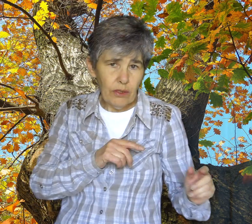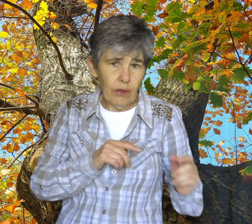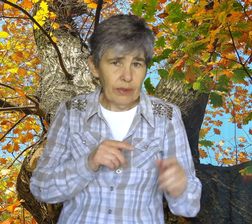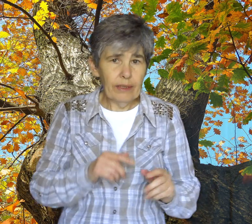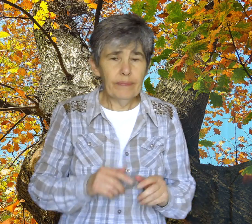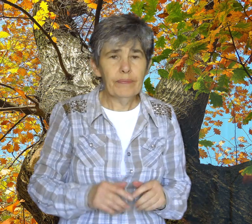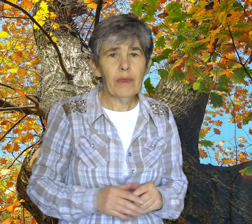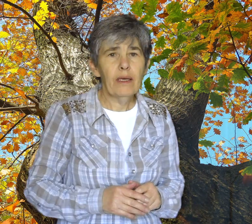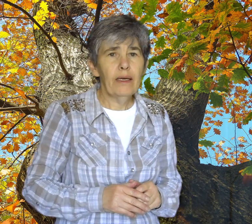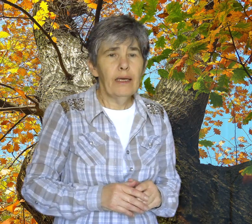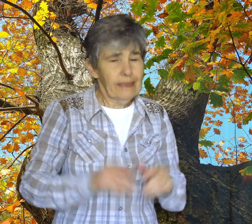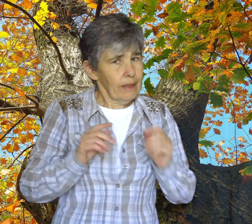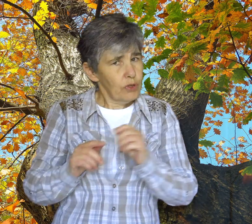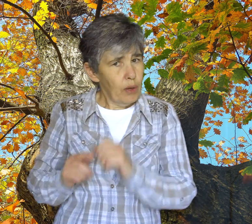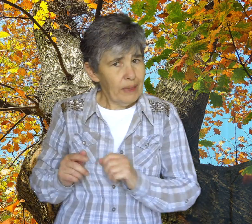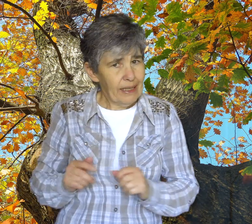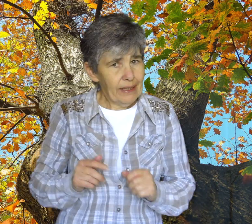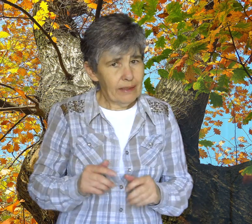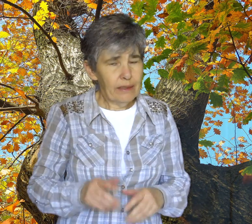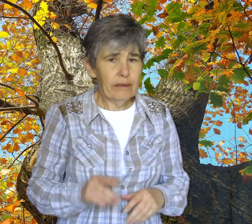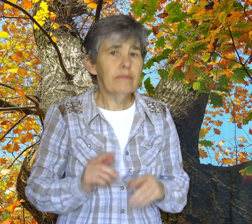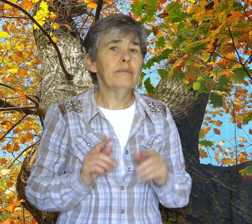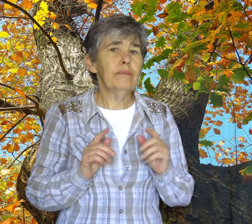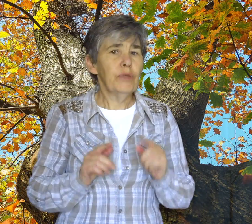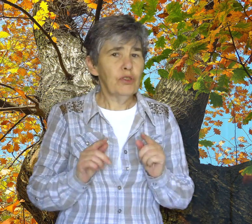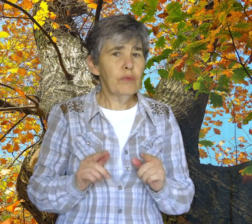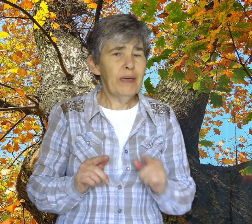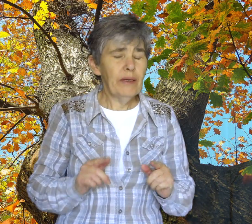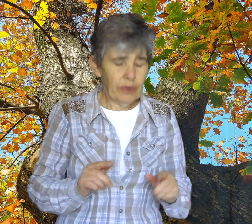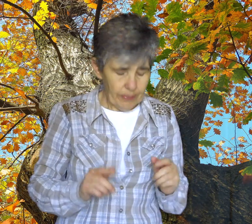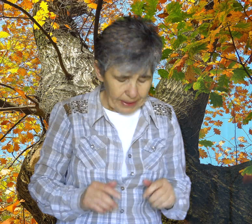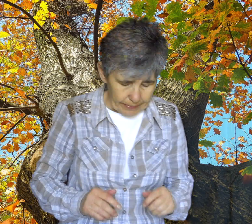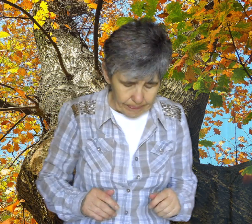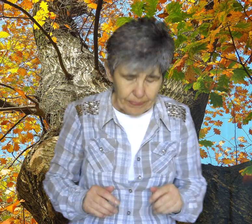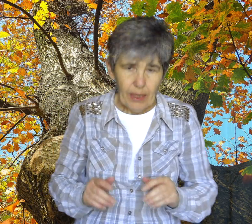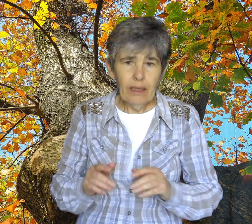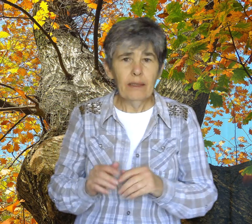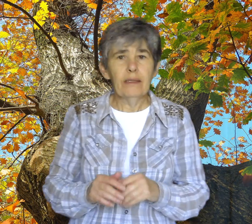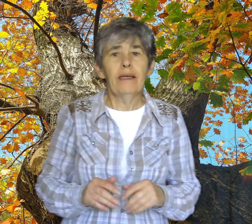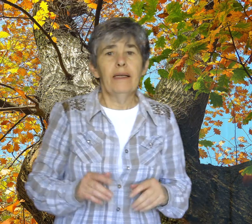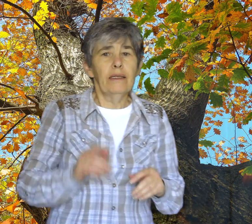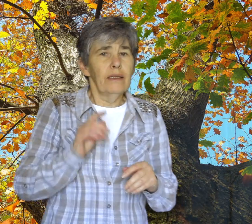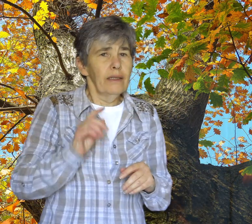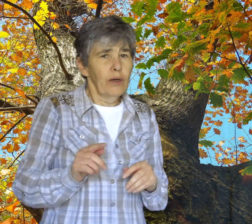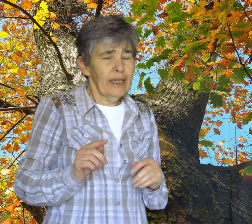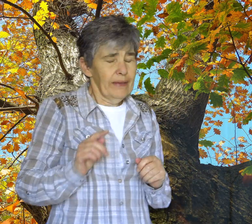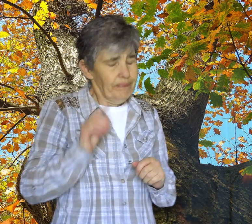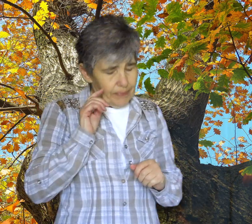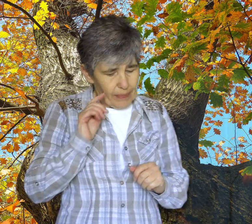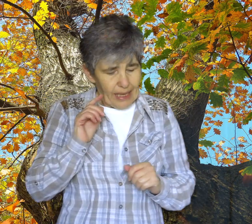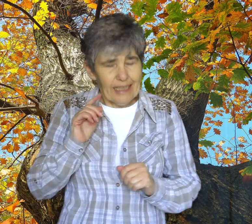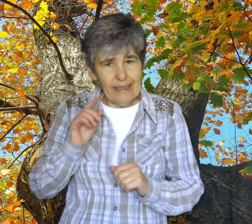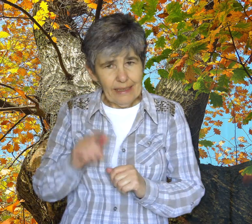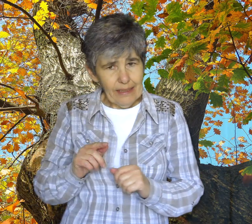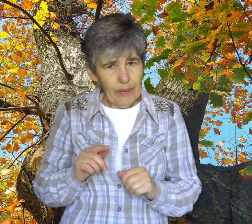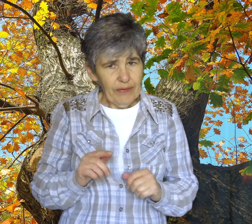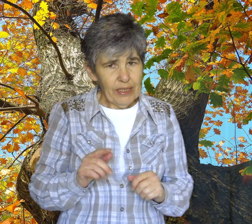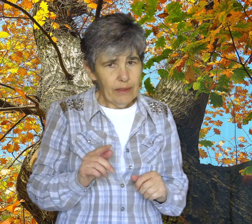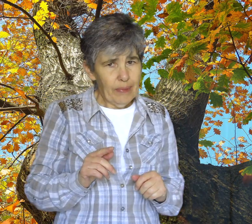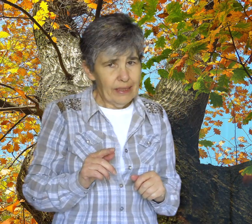story. Sounds complicated, but just bear with me. Okay, the last time I visited my niece